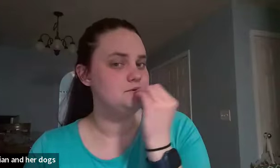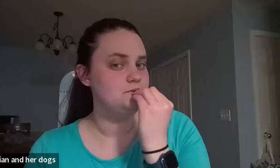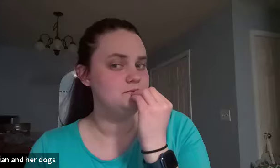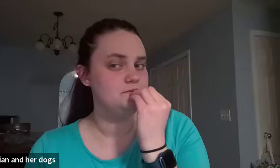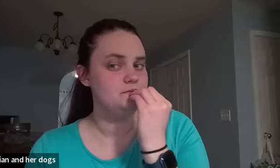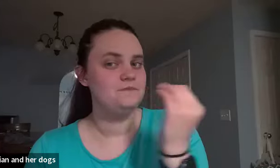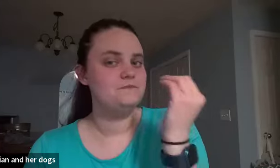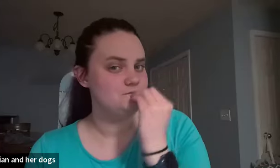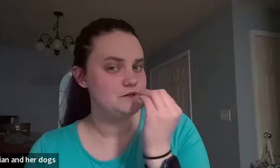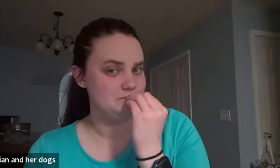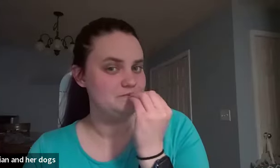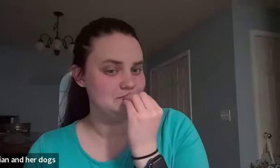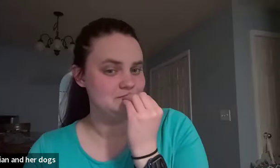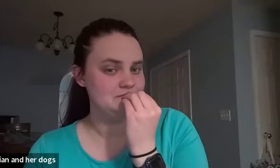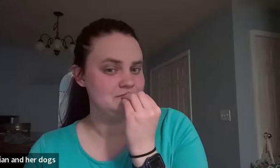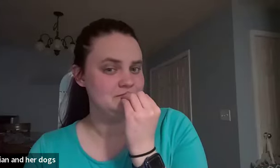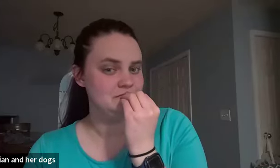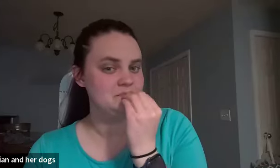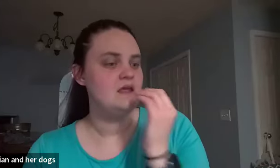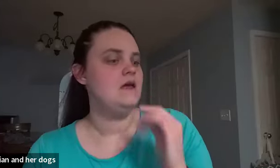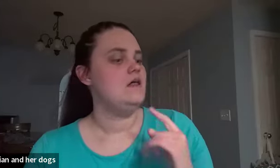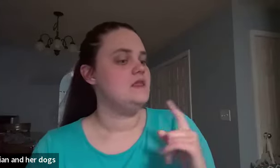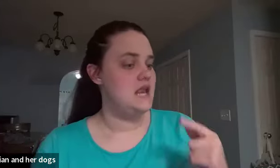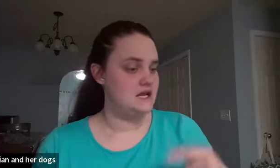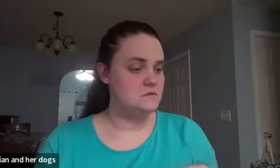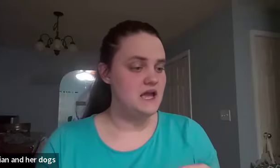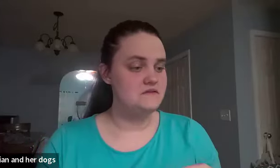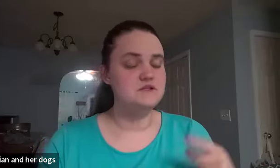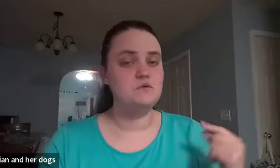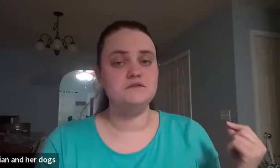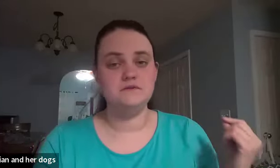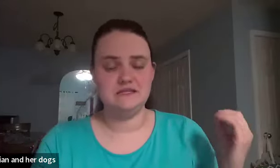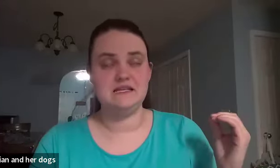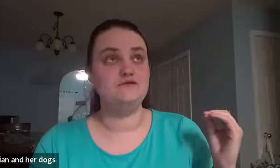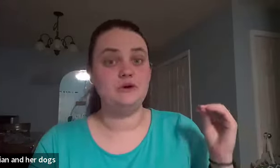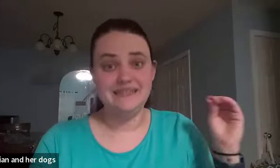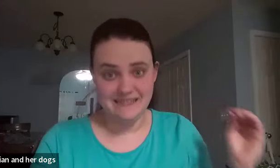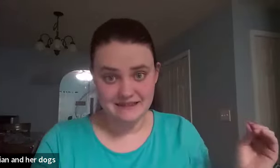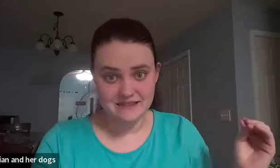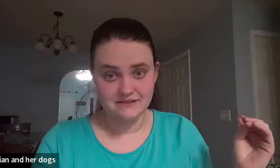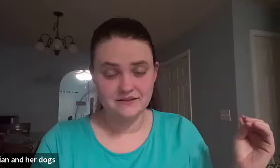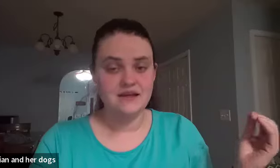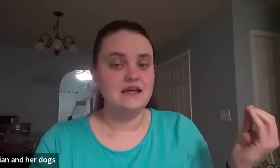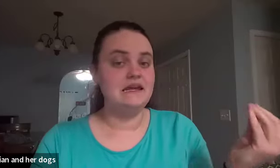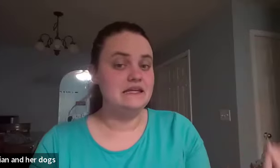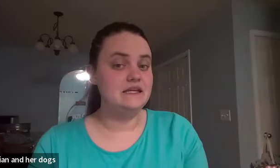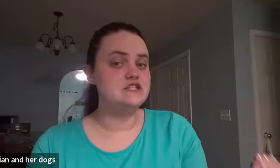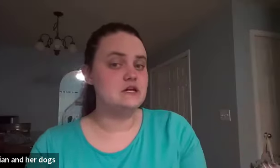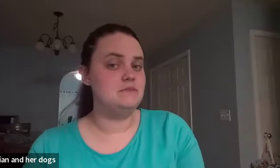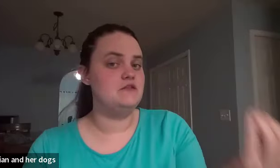food, food. The next one we have is the sign for eat. And eat is going to be